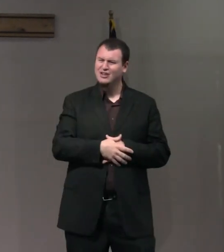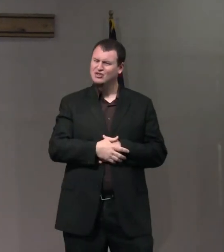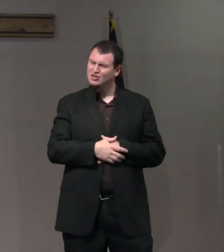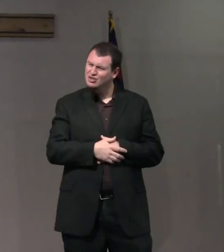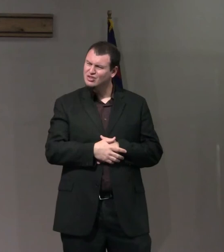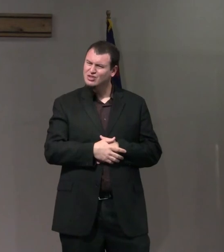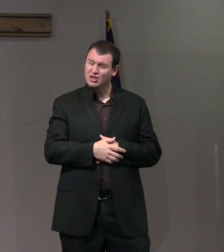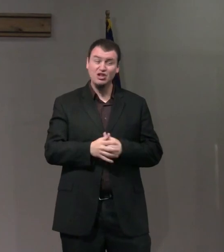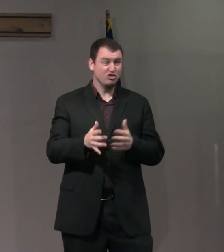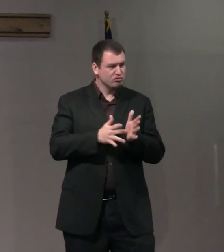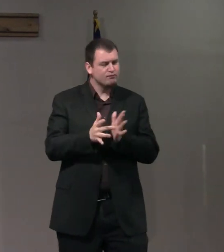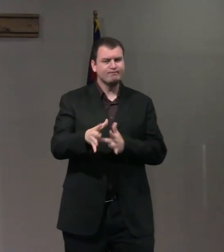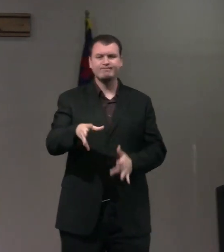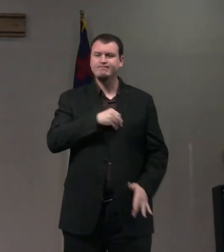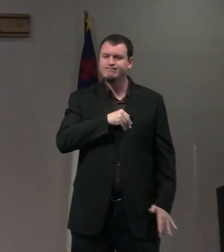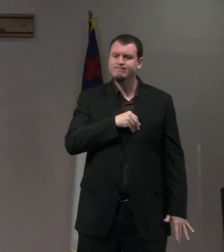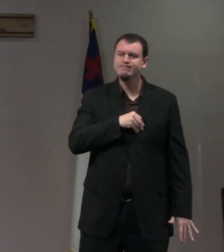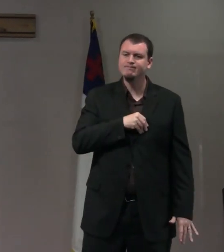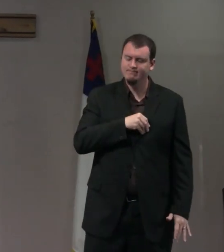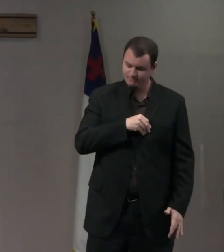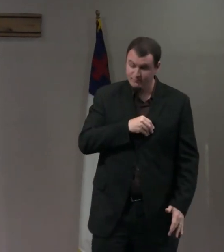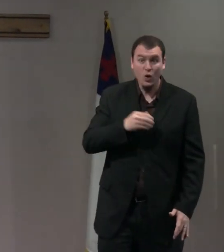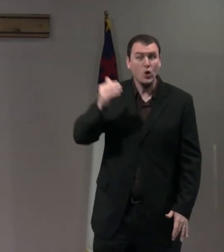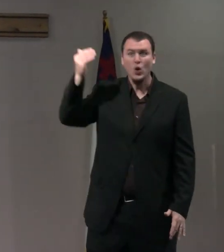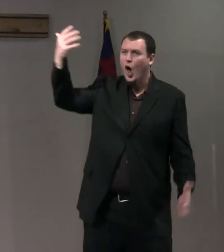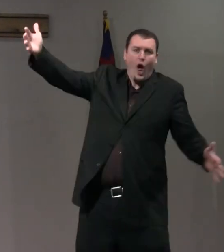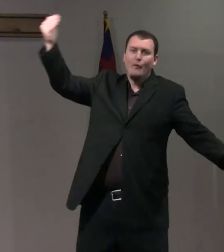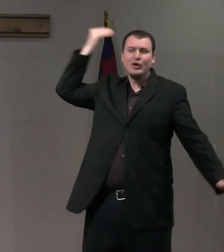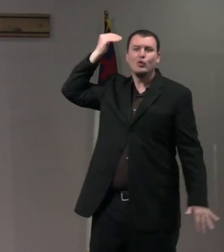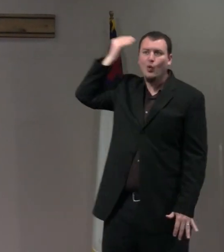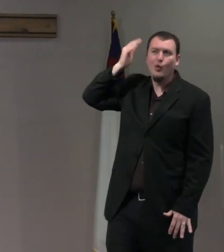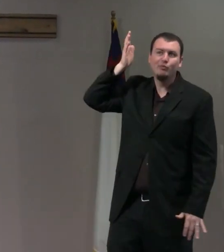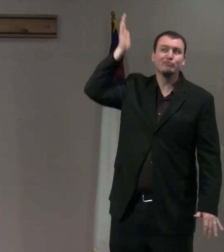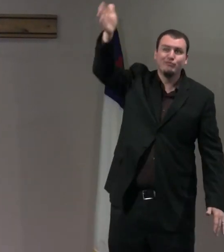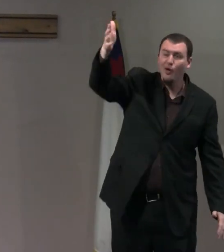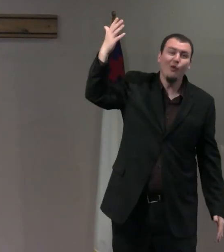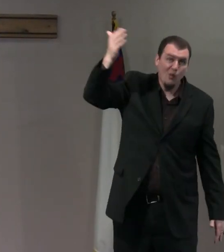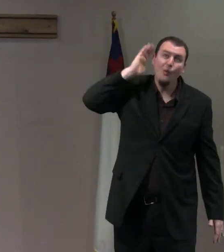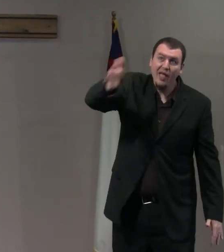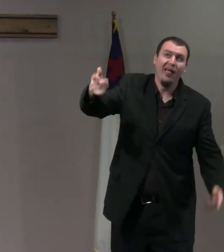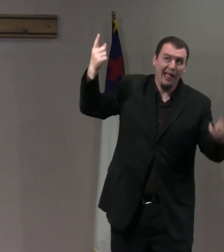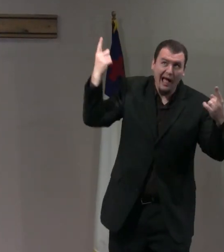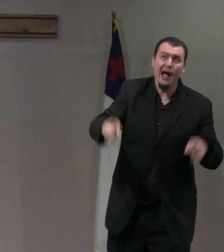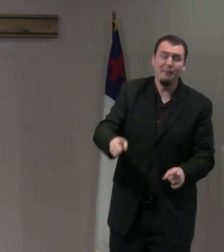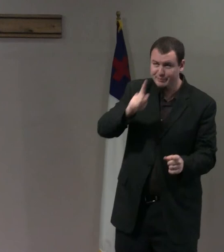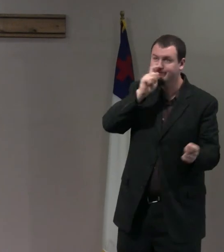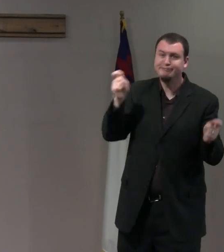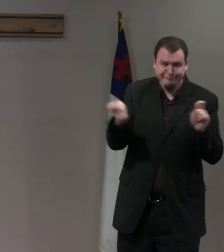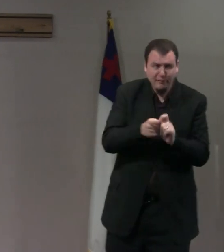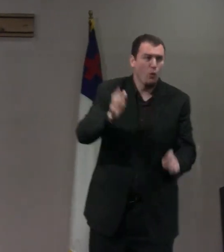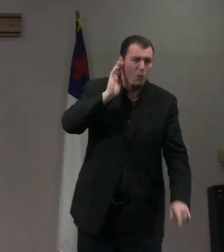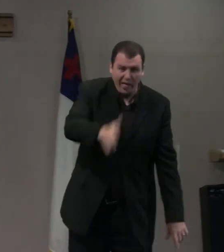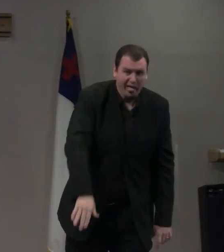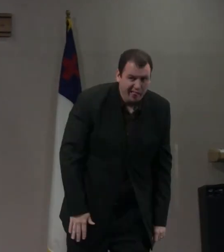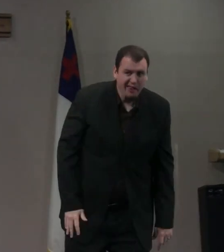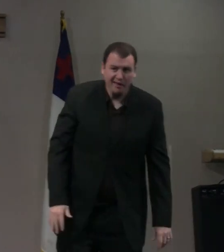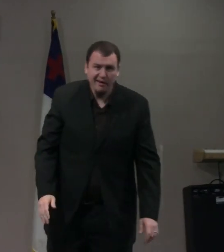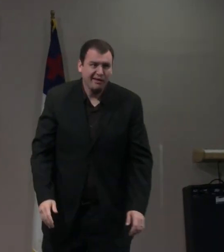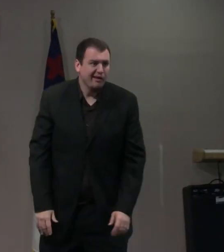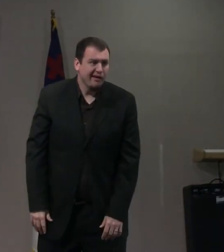Wow, imagine that. But Jesus did this. He knew what was going to happen. He knew exactly what